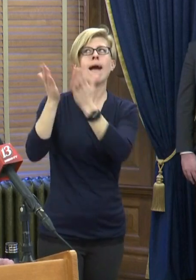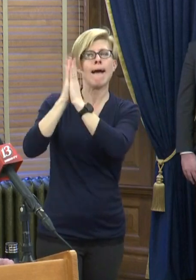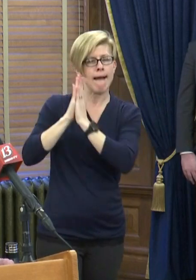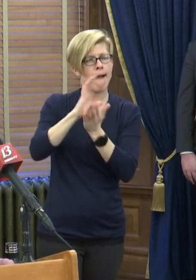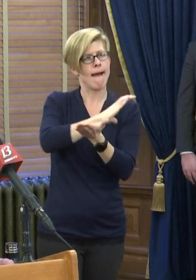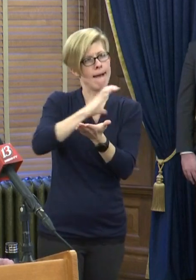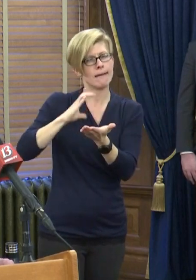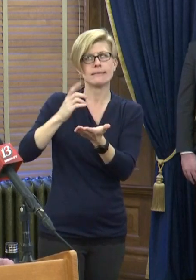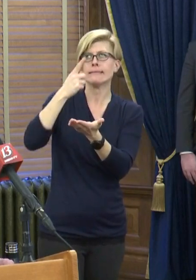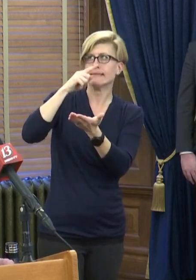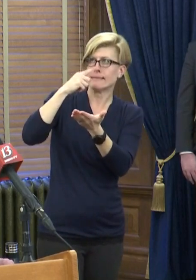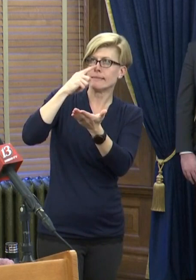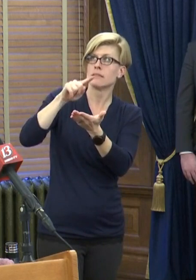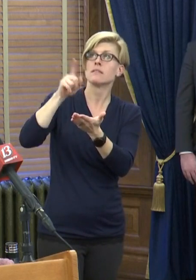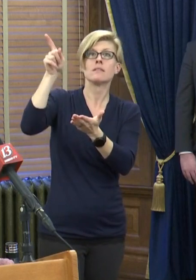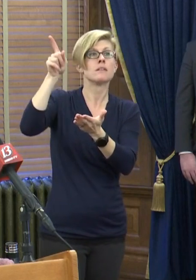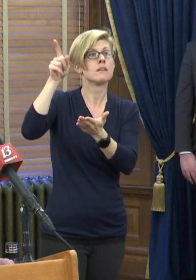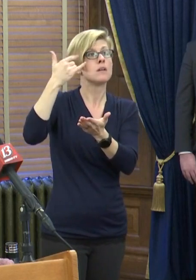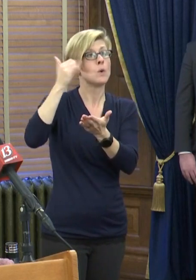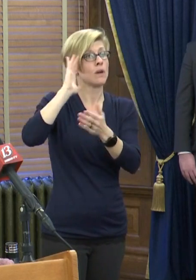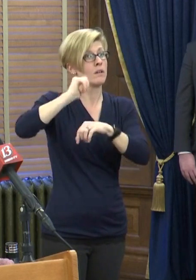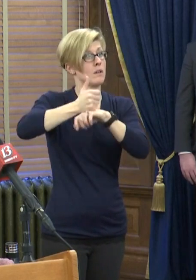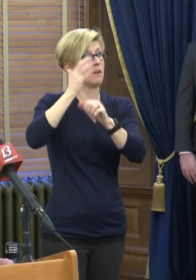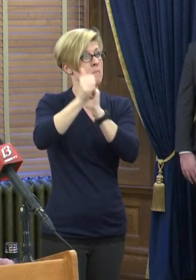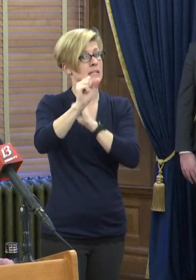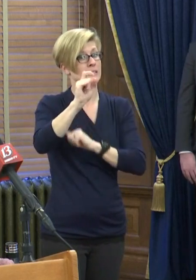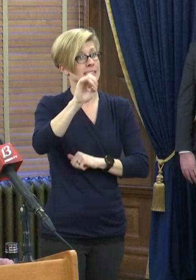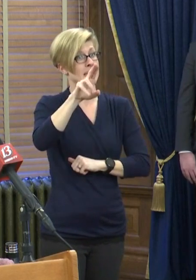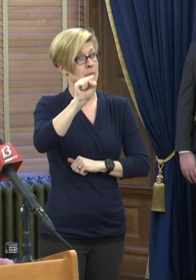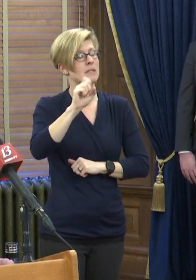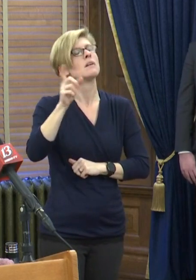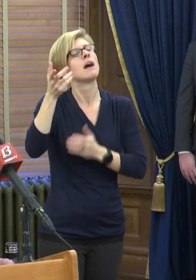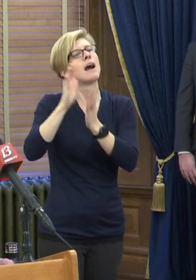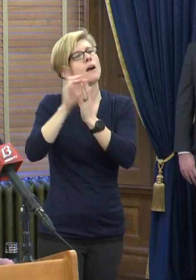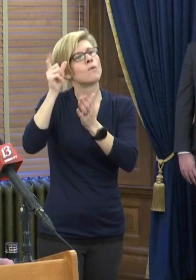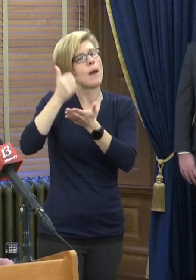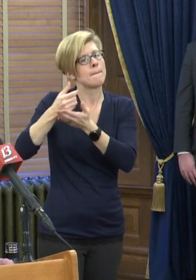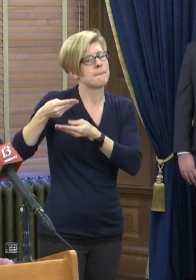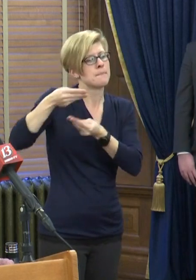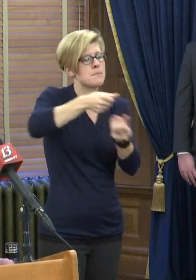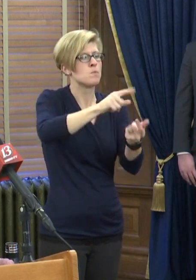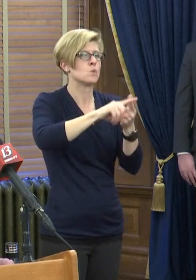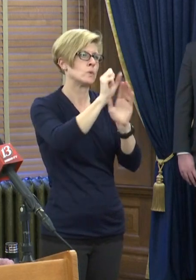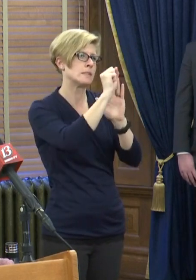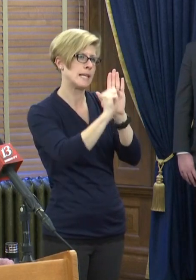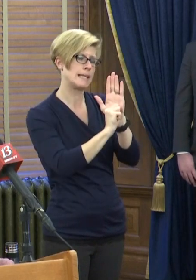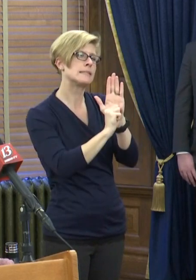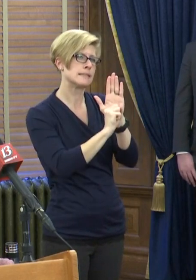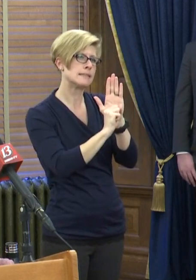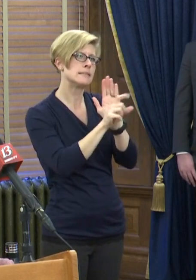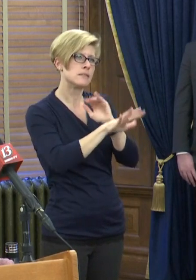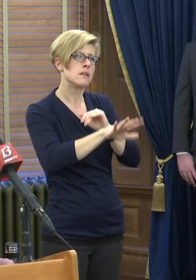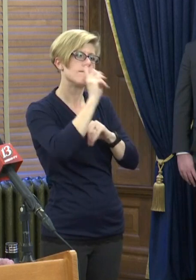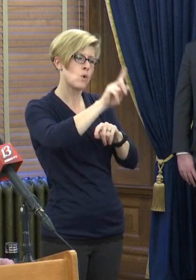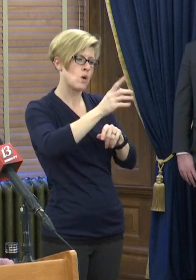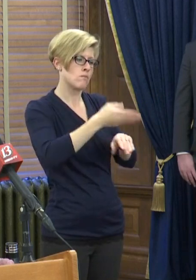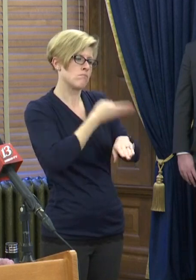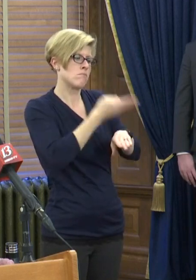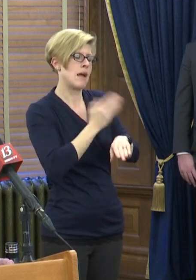were that the next stimulus package include funds for states to fast-track IT